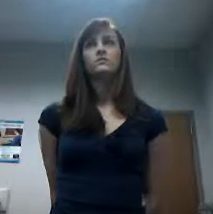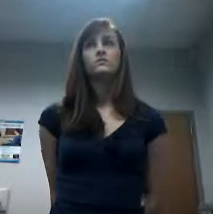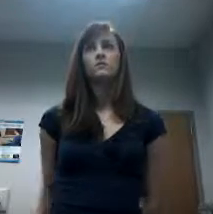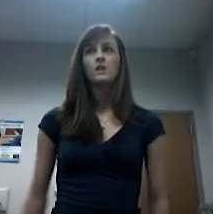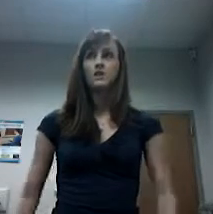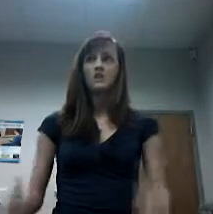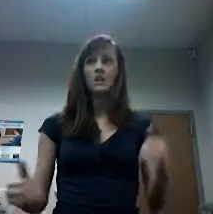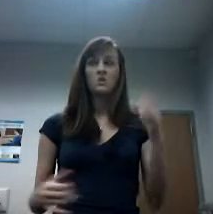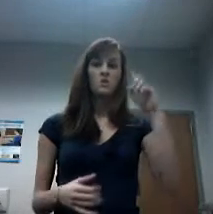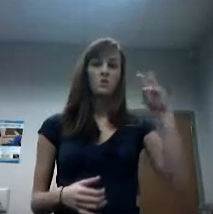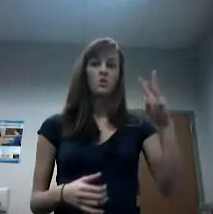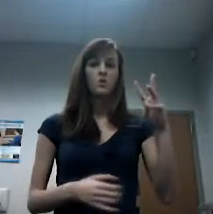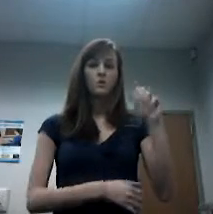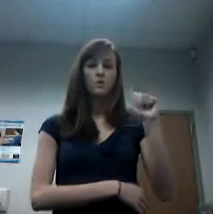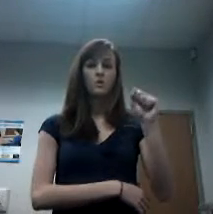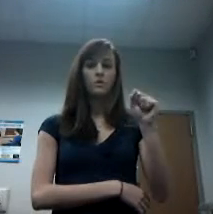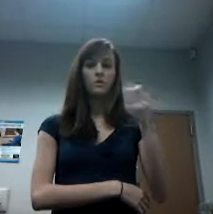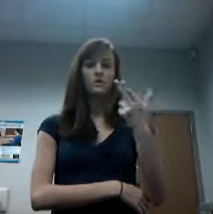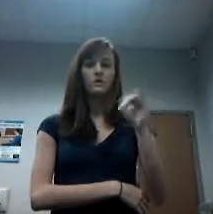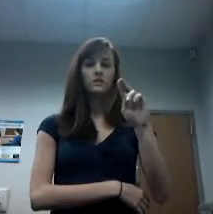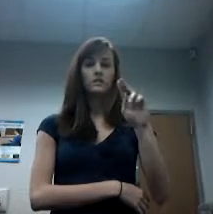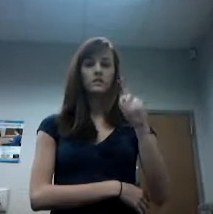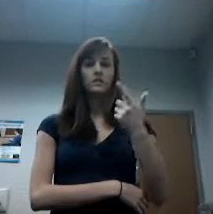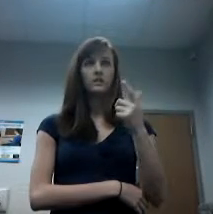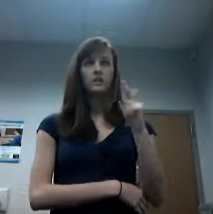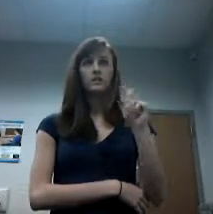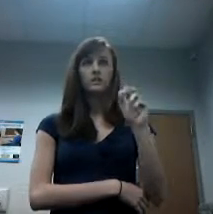Boston. So Washington goes to Boston.